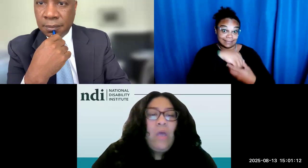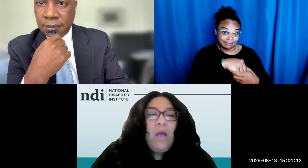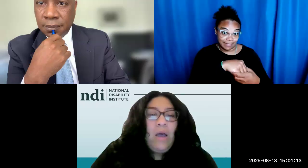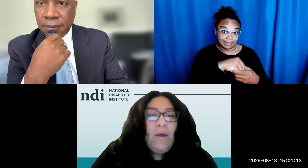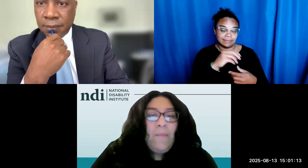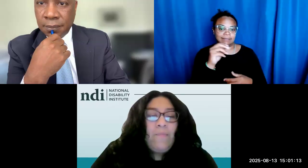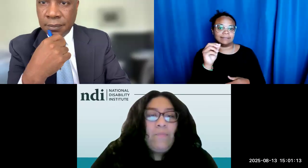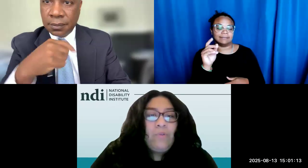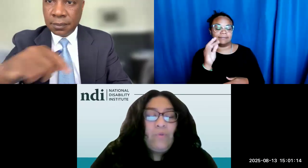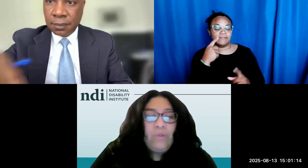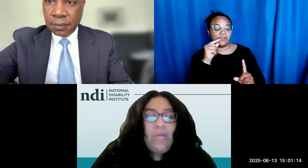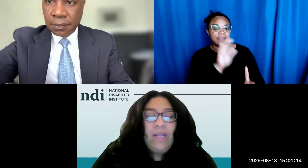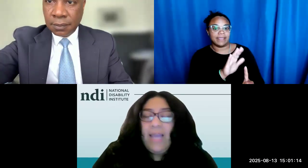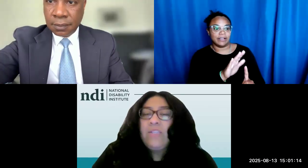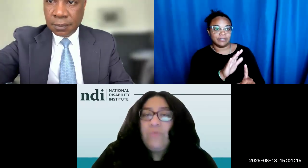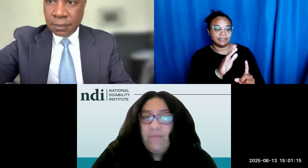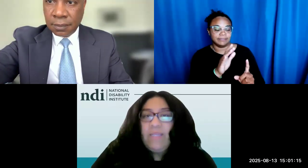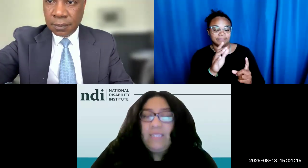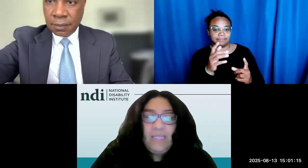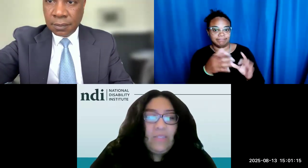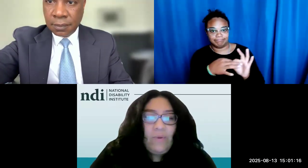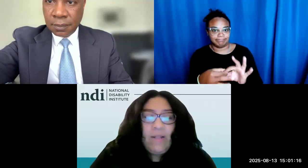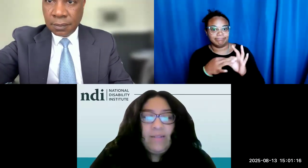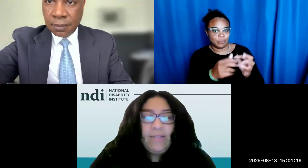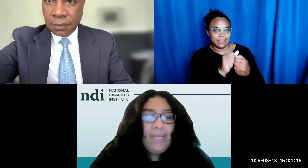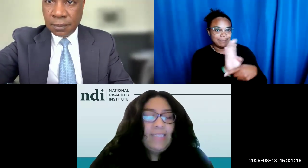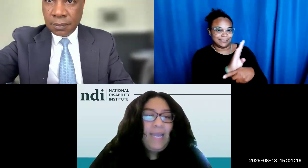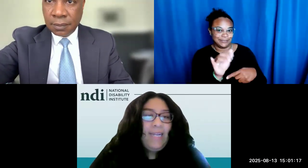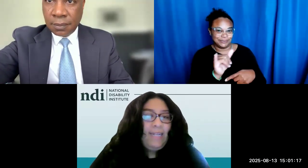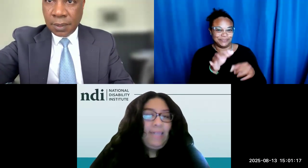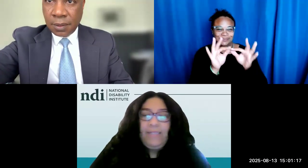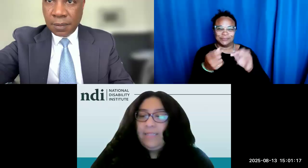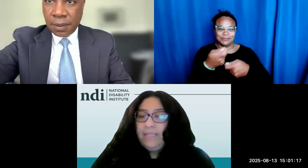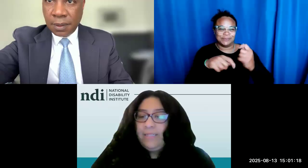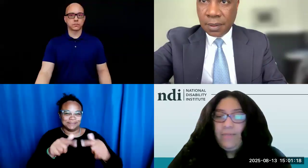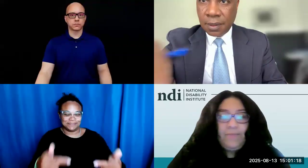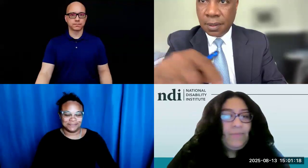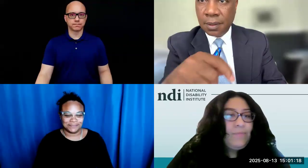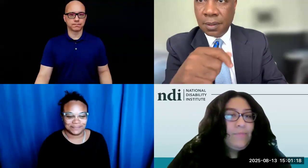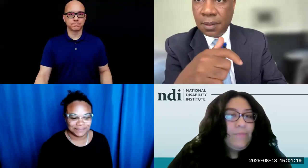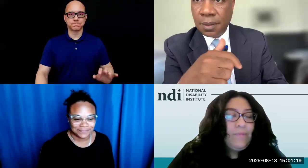to that aligns with the business as well. Next slide.